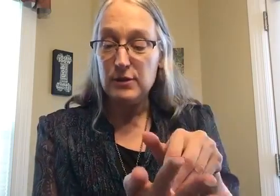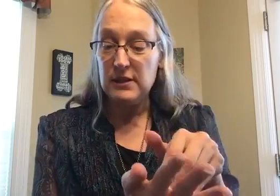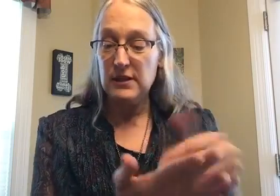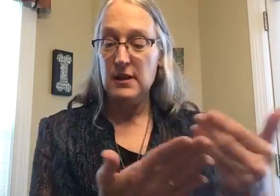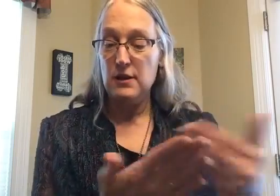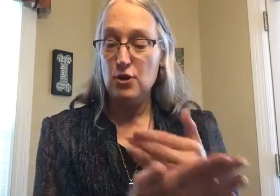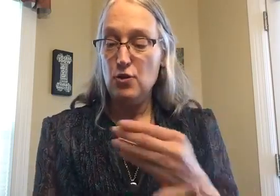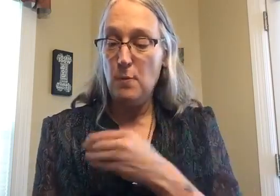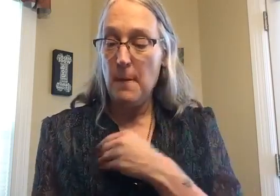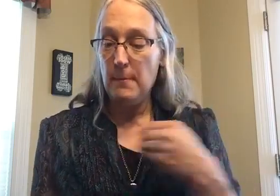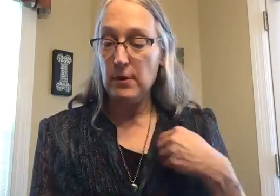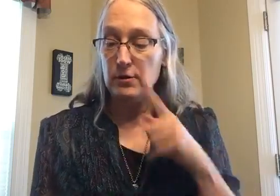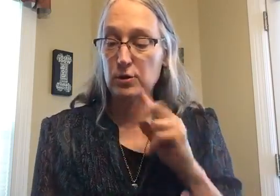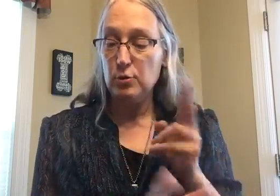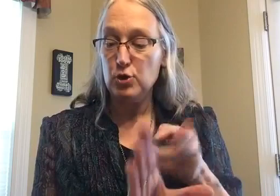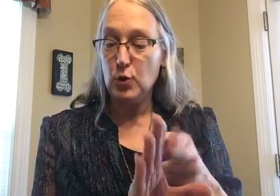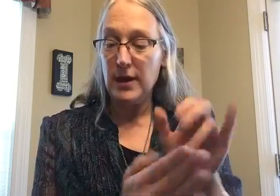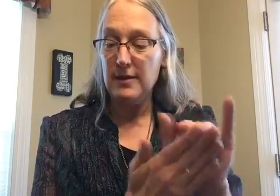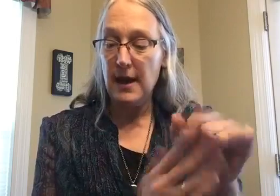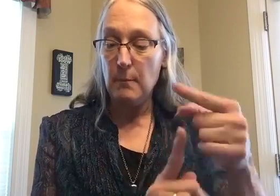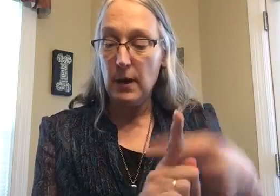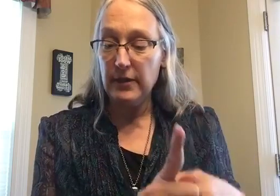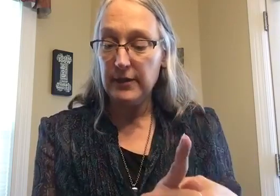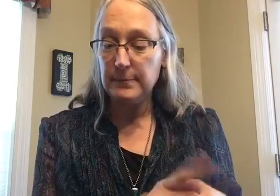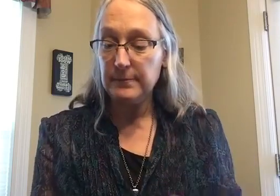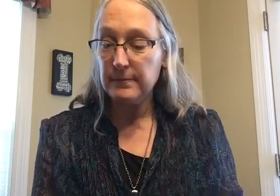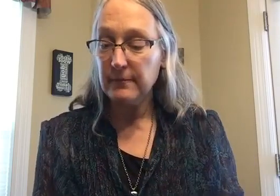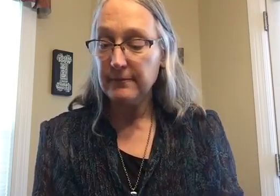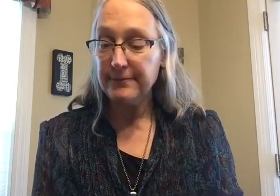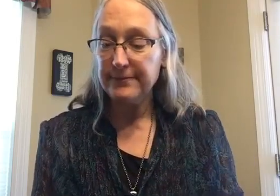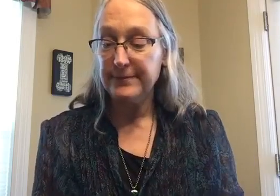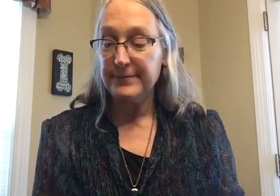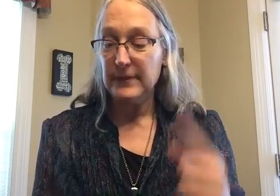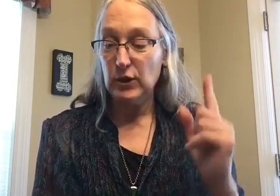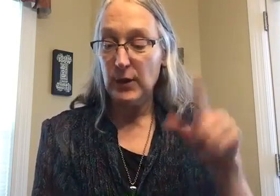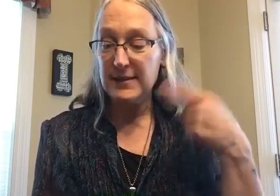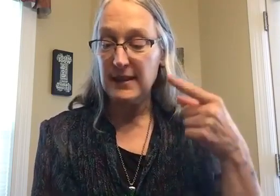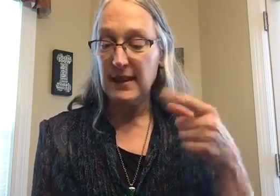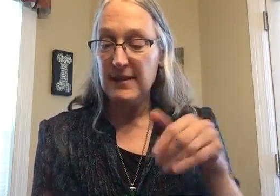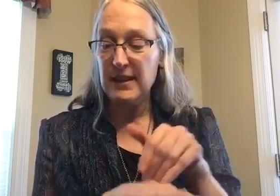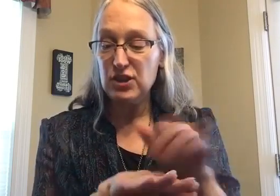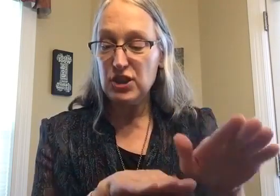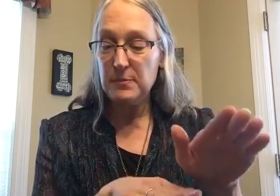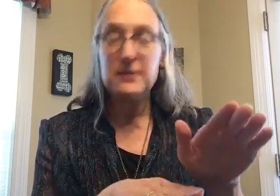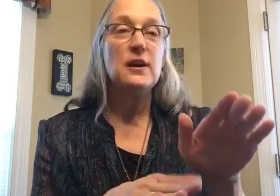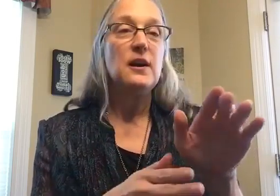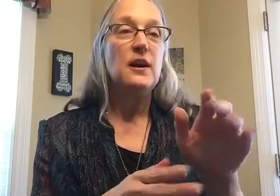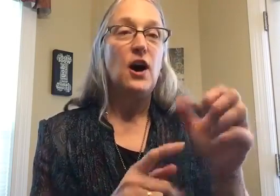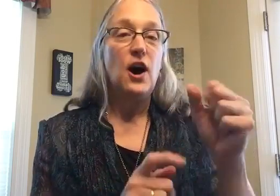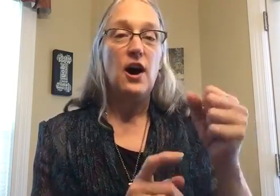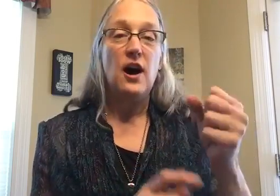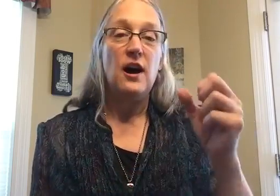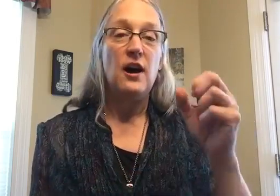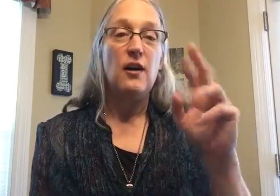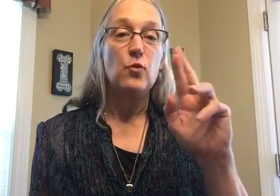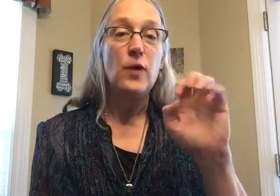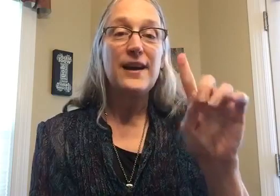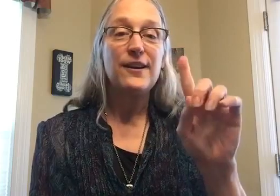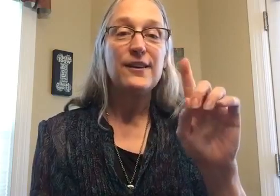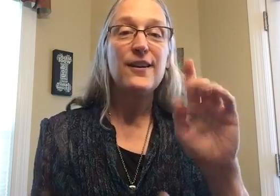103,000 new members who joined that month. Crazy. And they shipped a record.